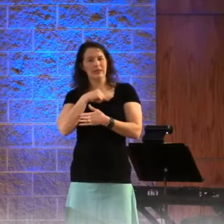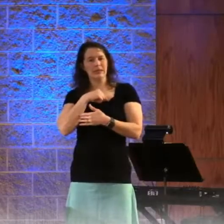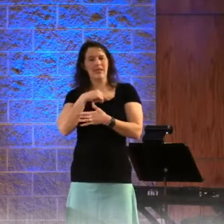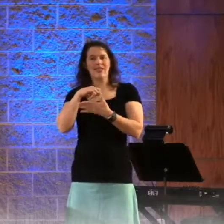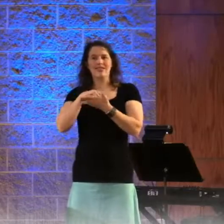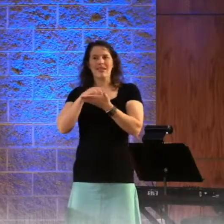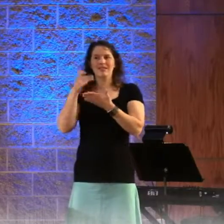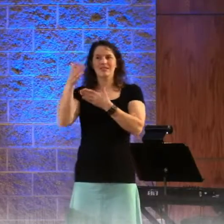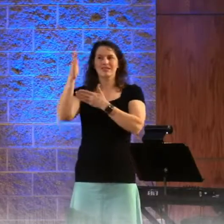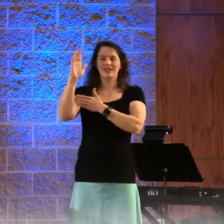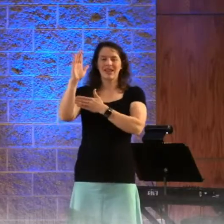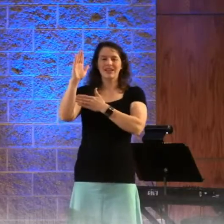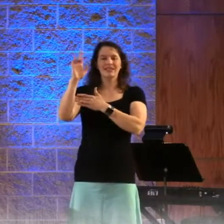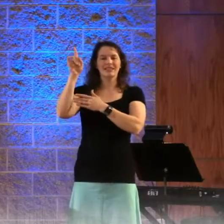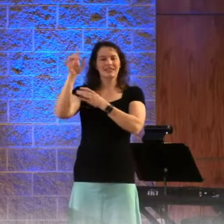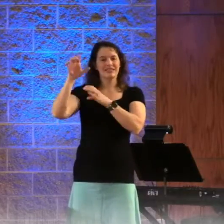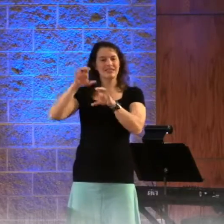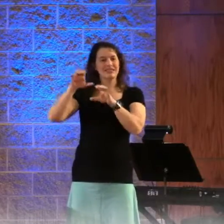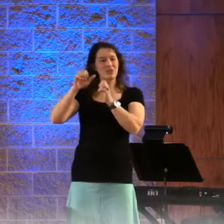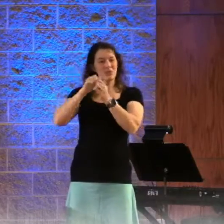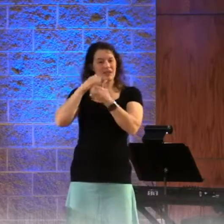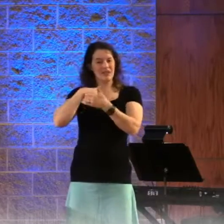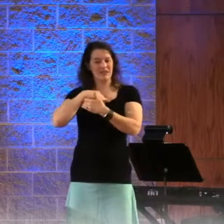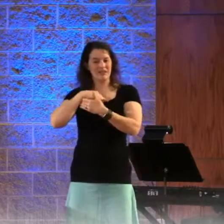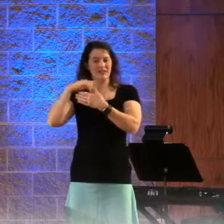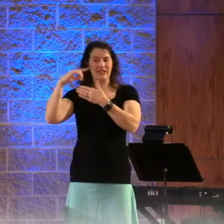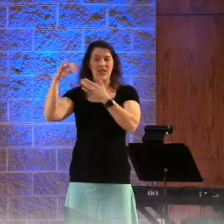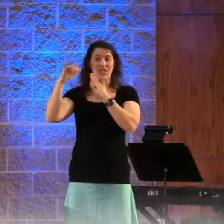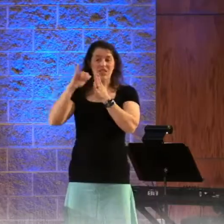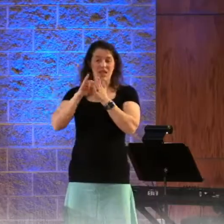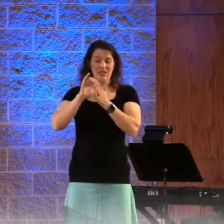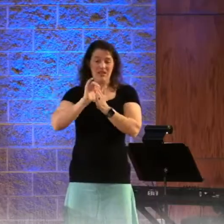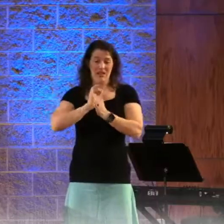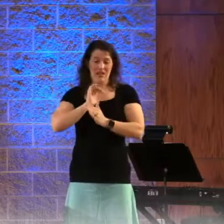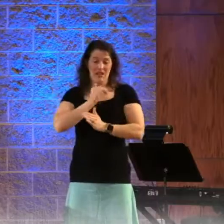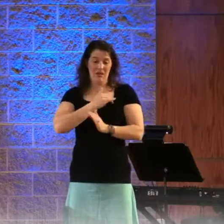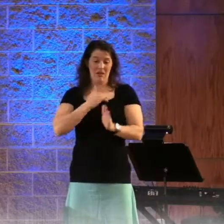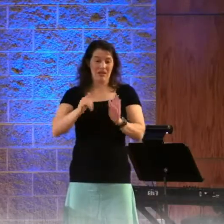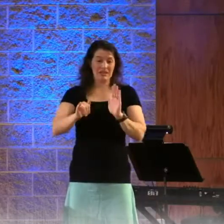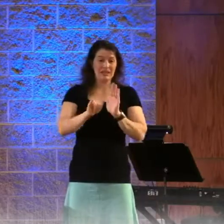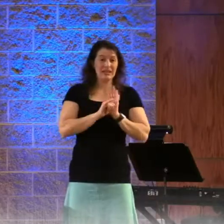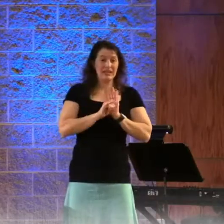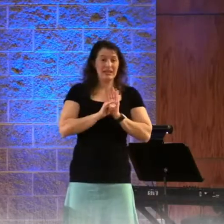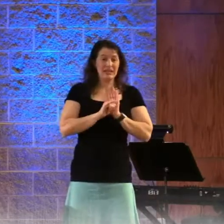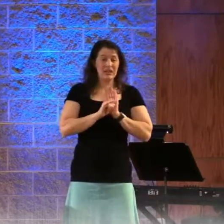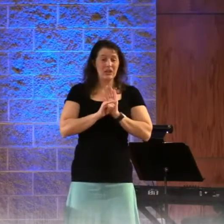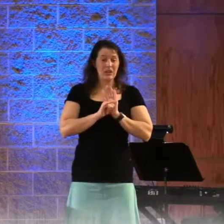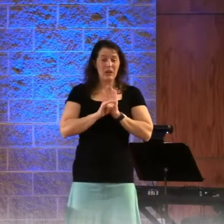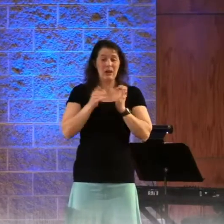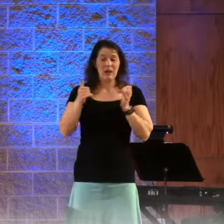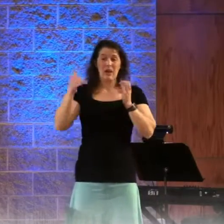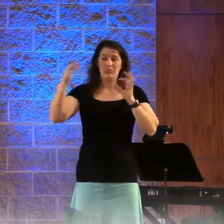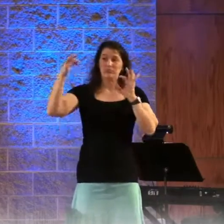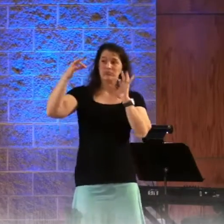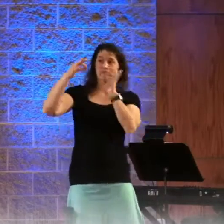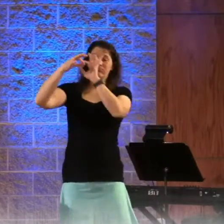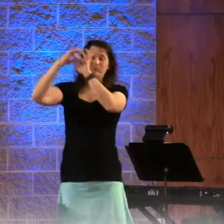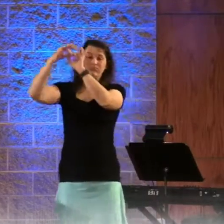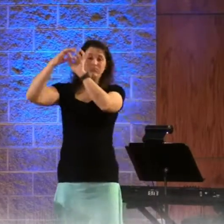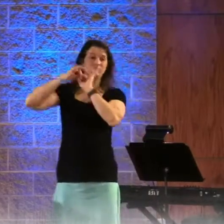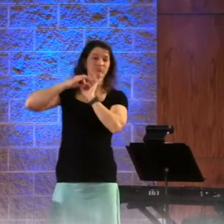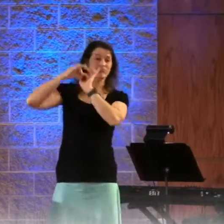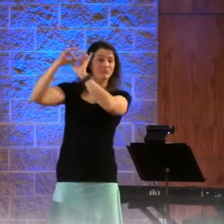has done with us. That's our identity. We are now reconciled people, and as a result of